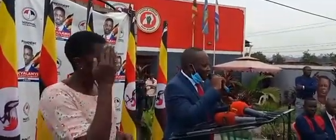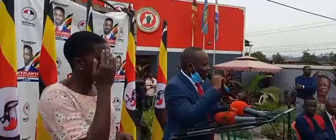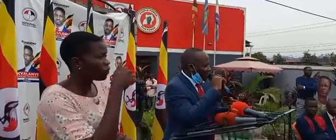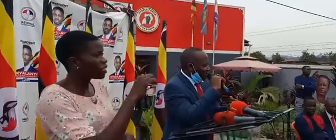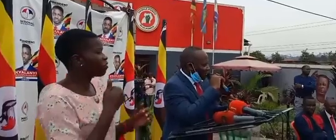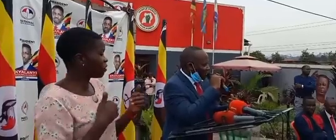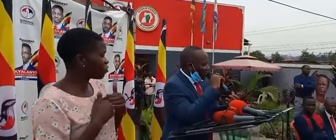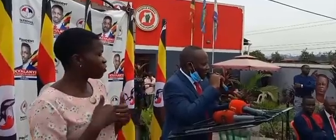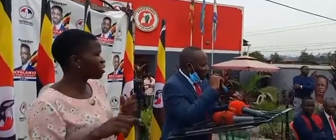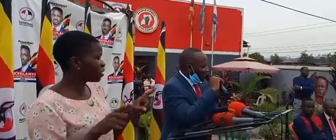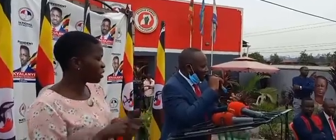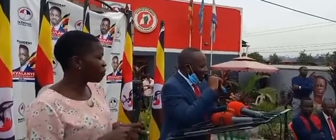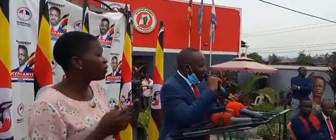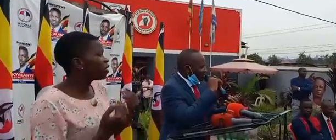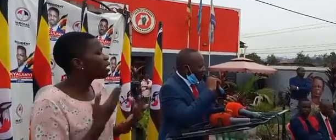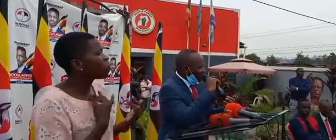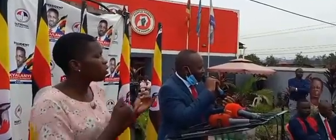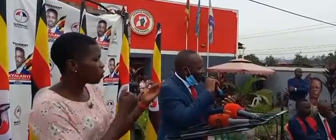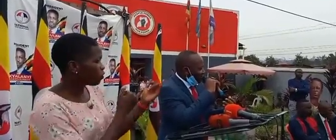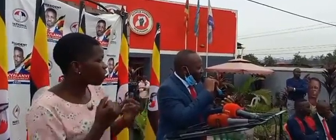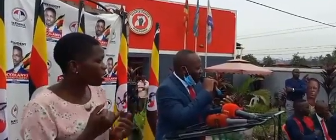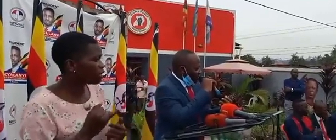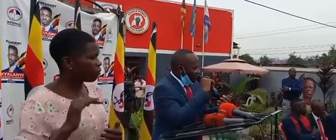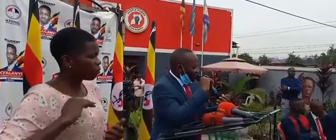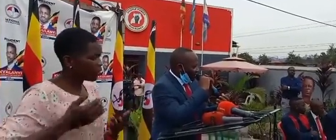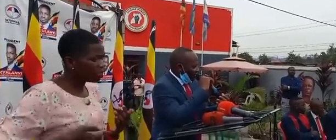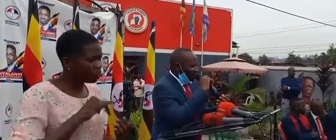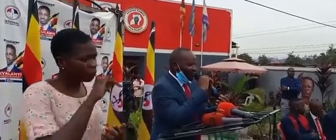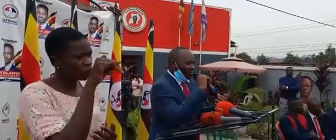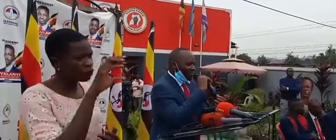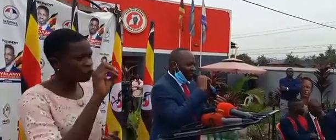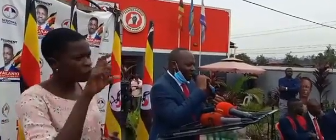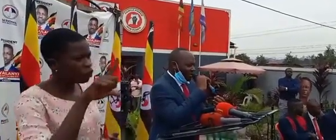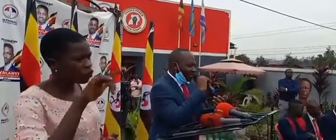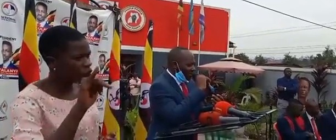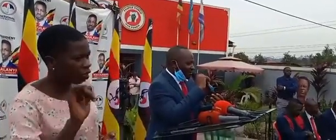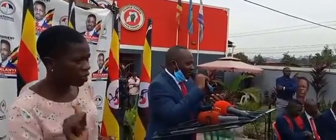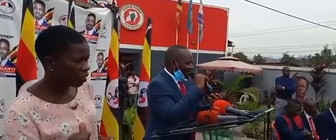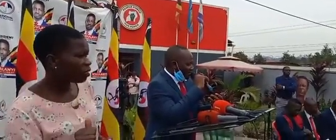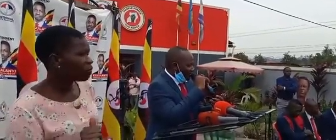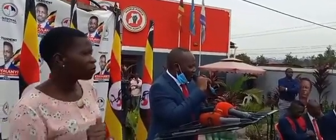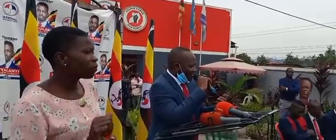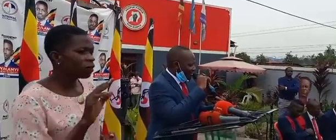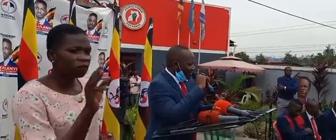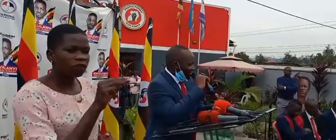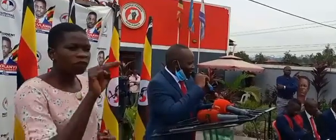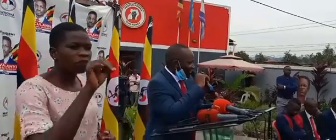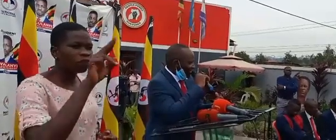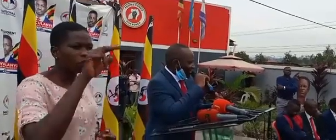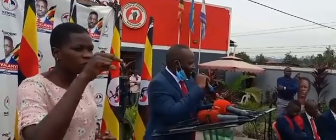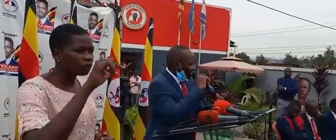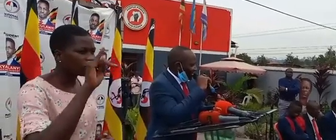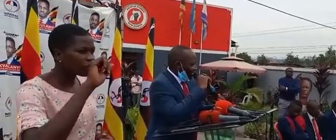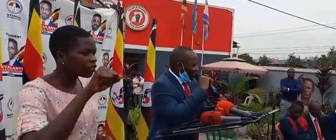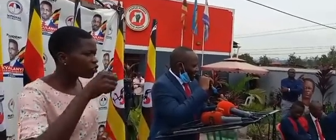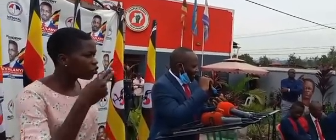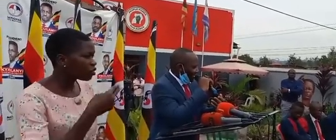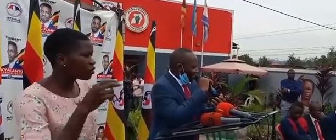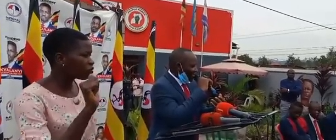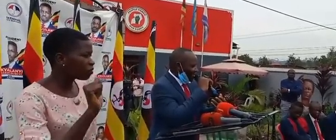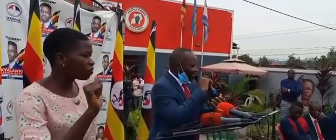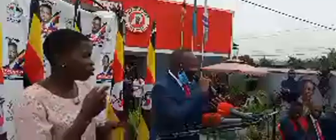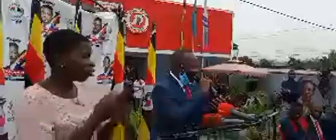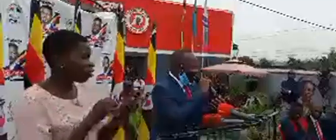nnyo madamu Jolly Mugisha from Eastern Uganda, Deputy President from Eastern Uganda,